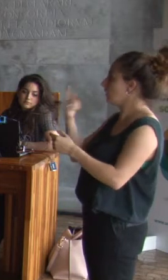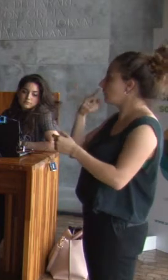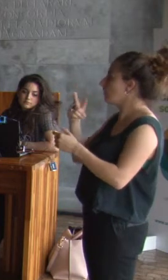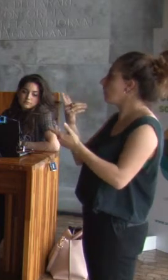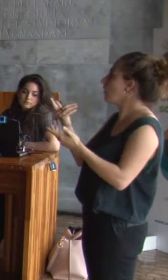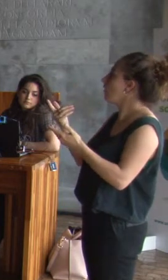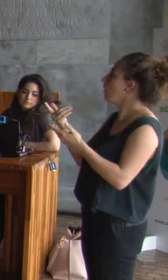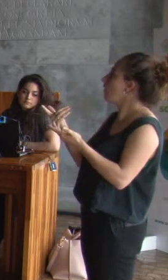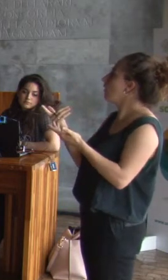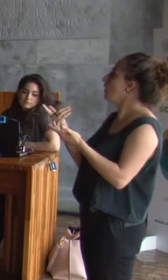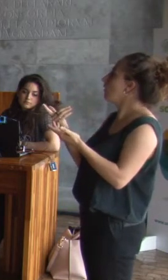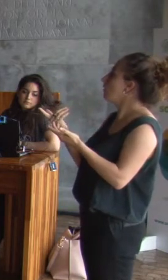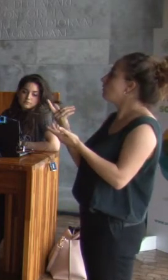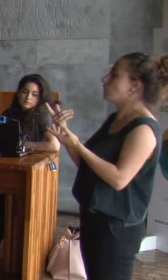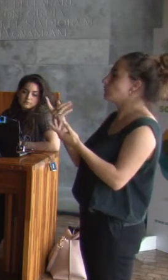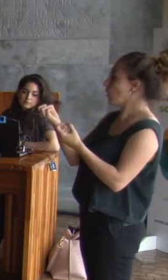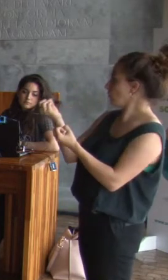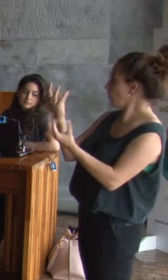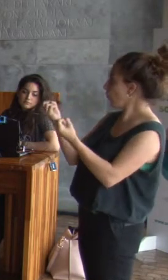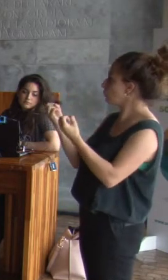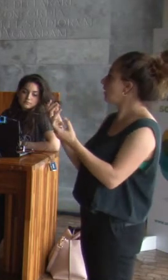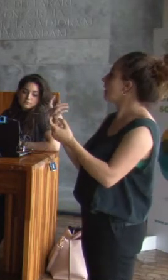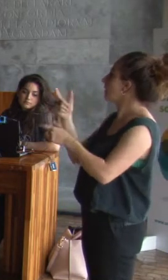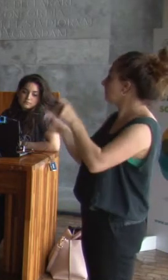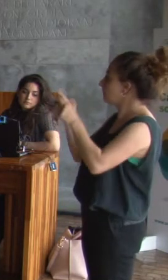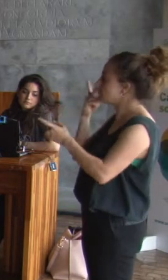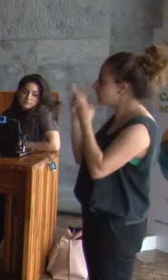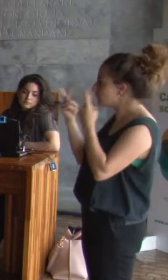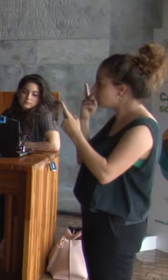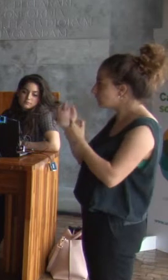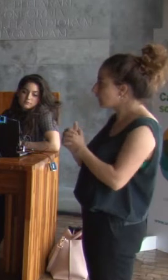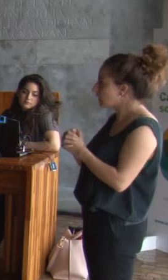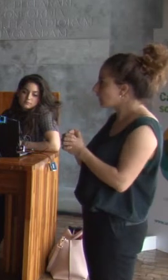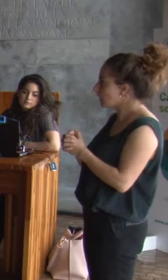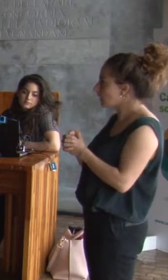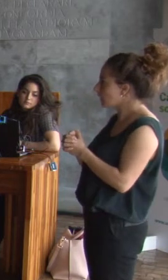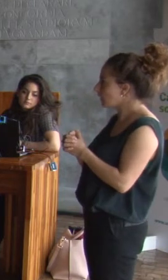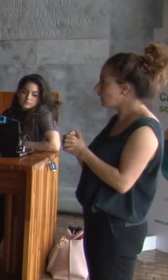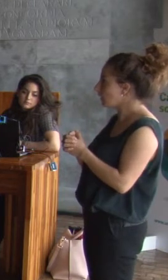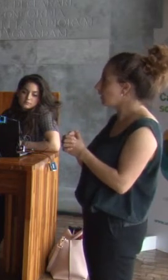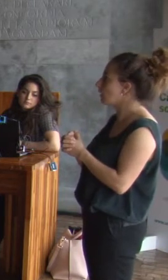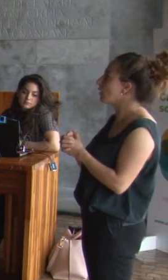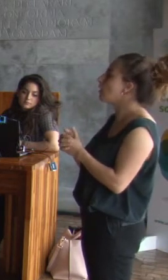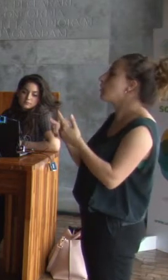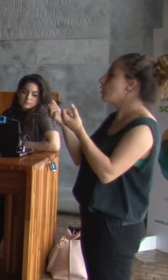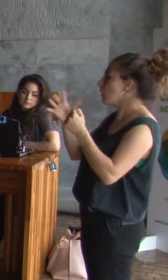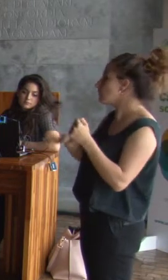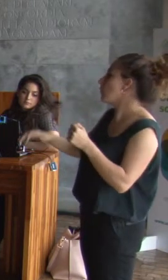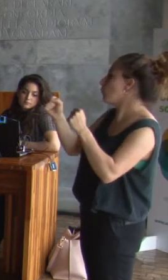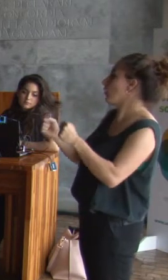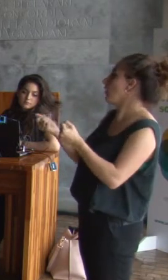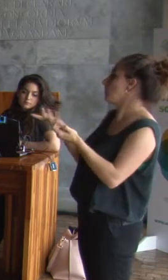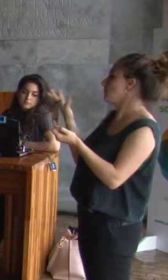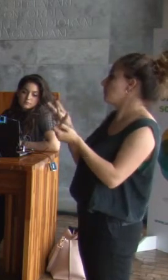mobility problems, people with vision issues. So the physical environment can act as a barrier, and this is the